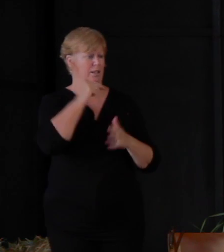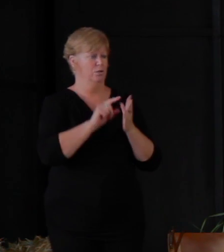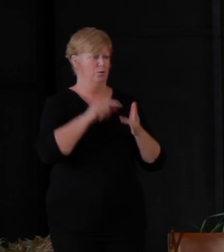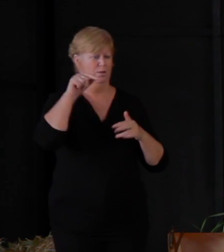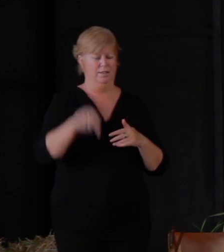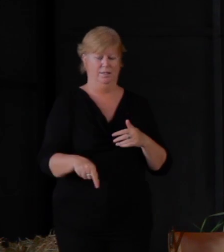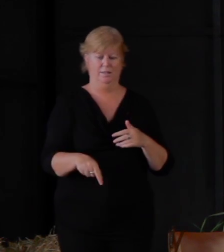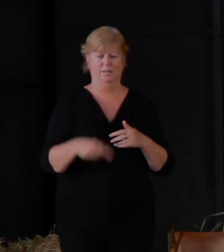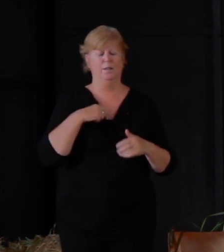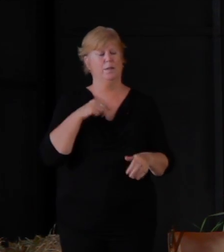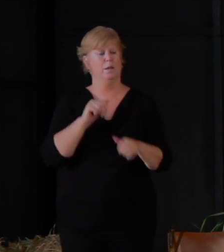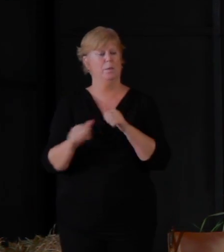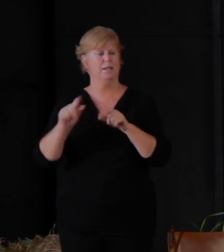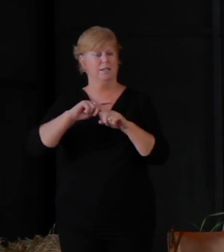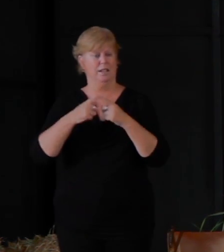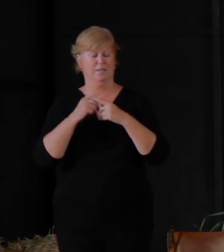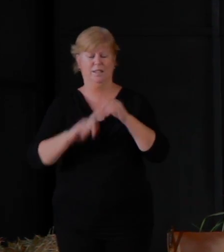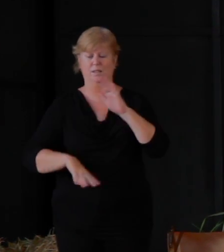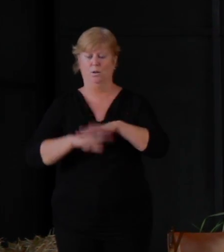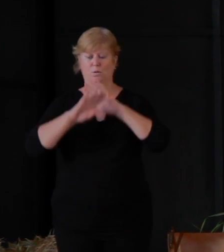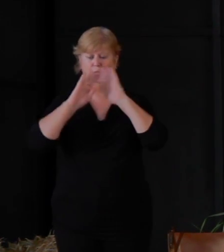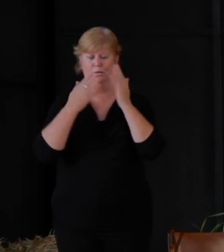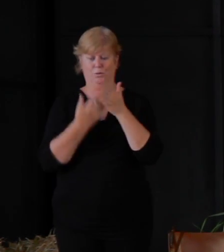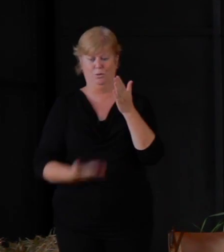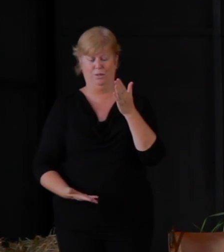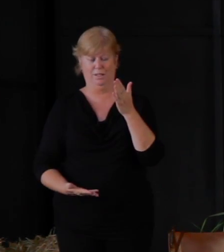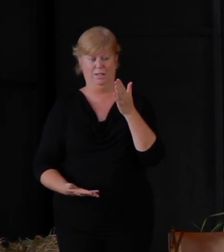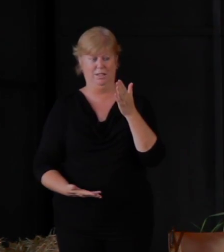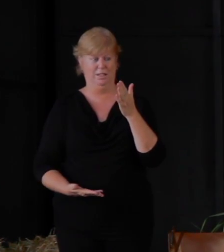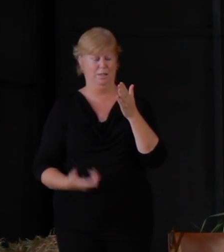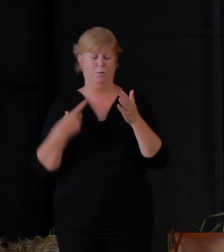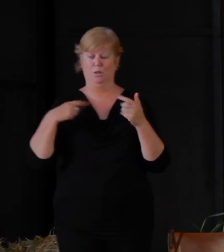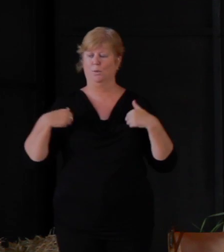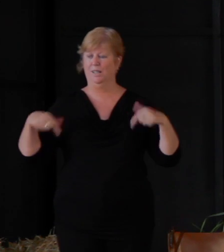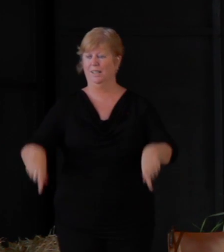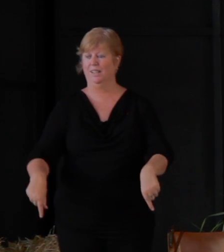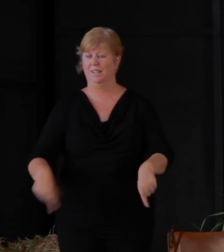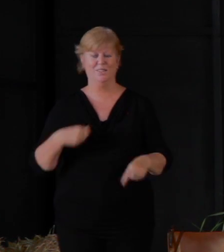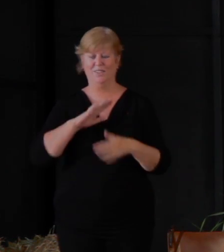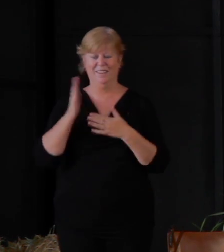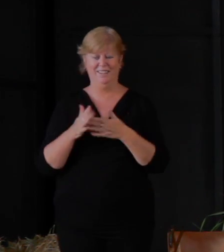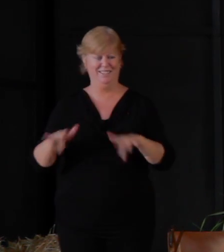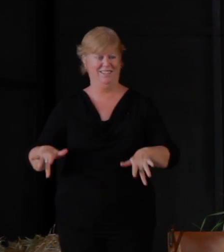this. And the best part of this whole story is that because we're here, it's not the end